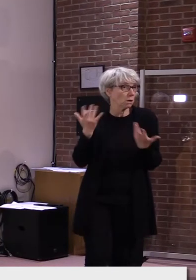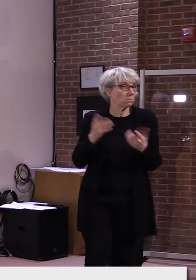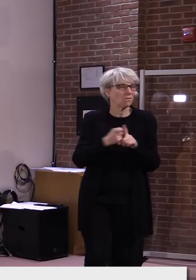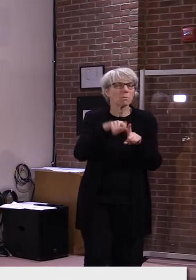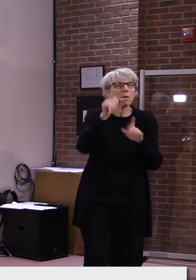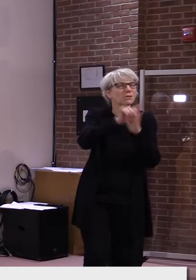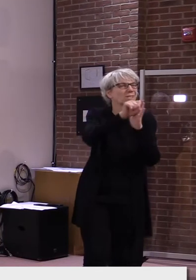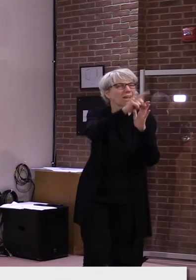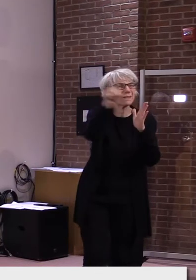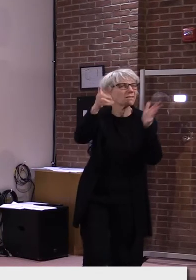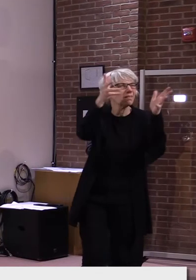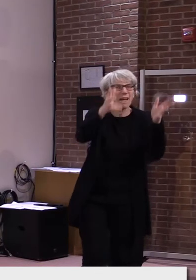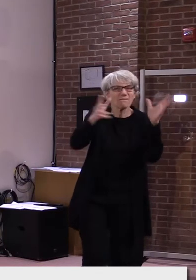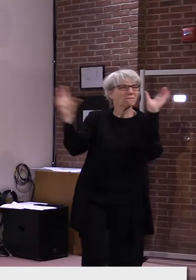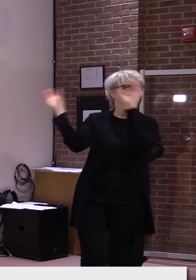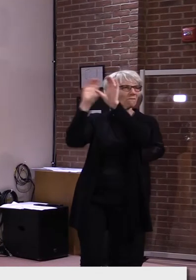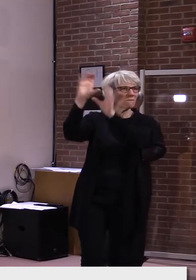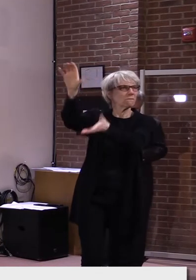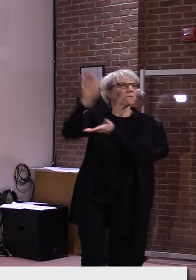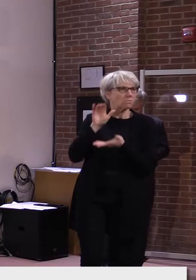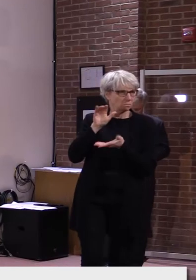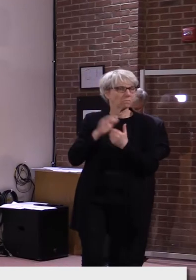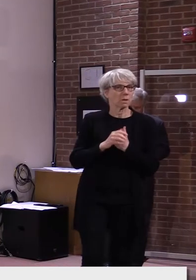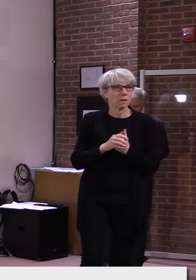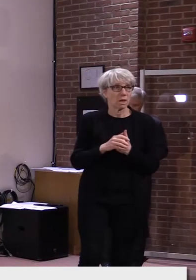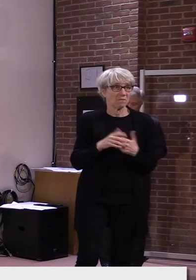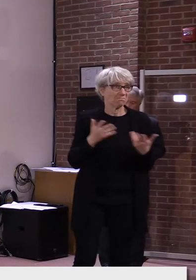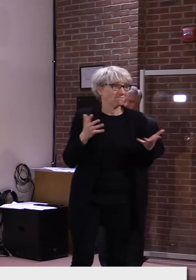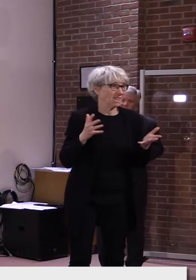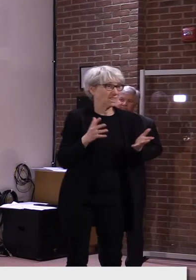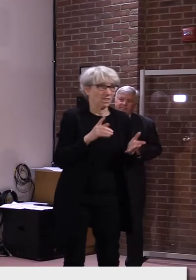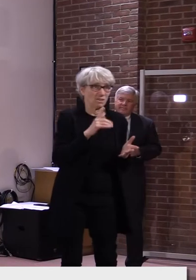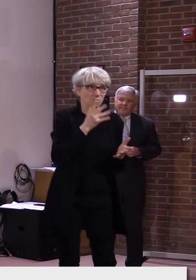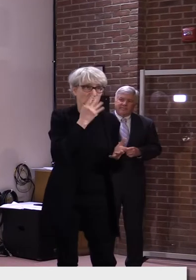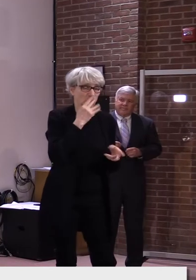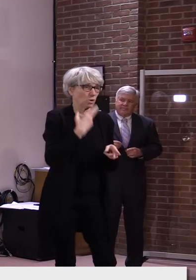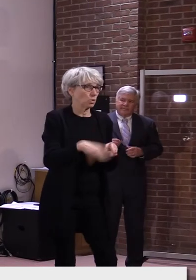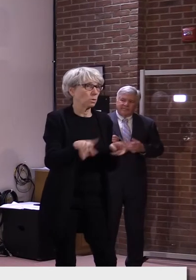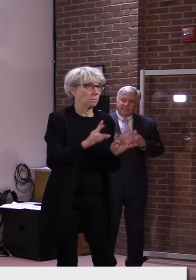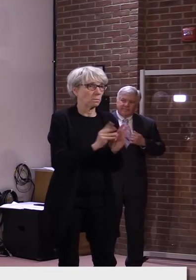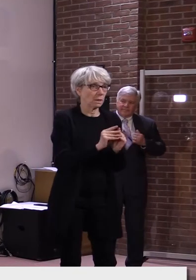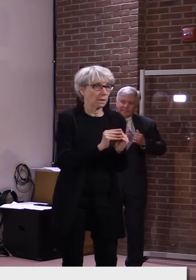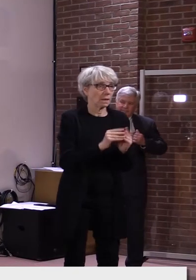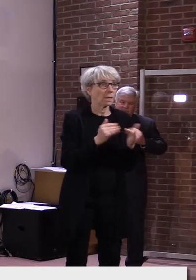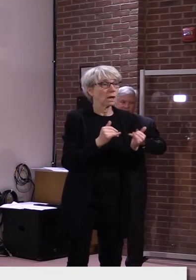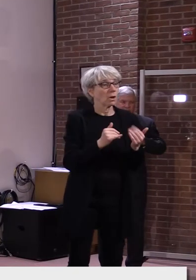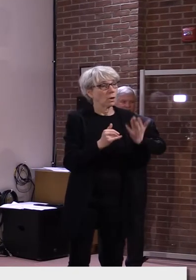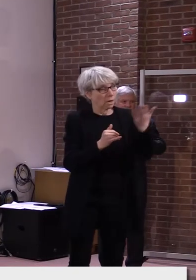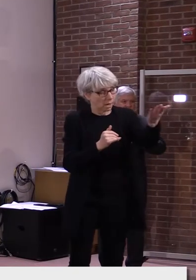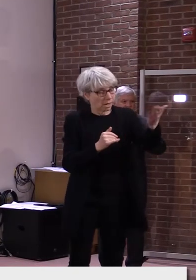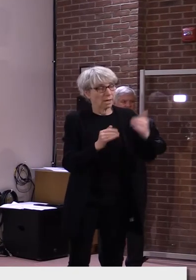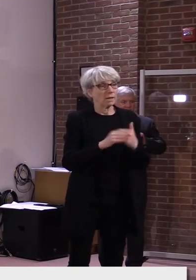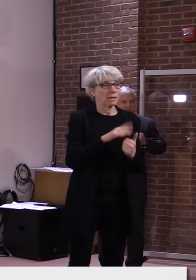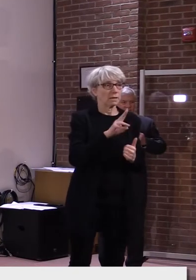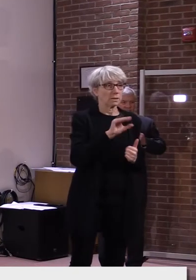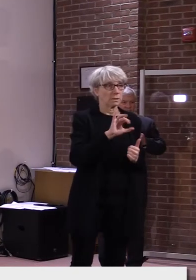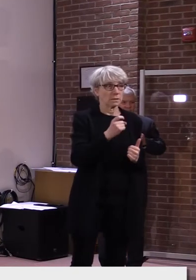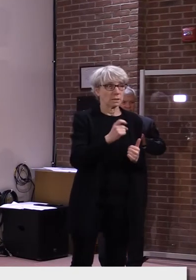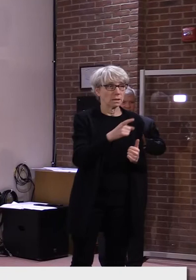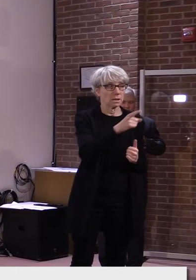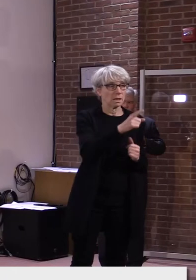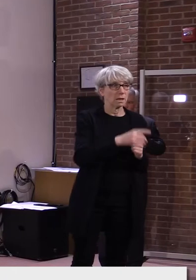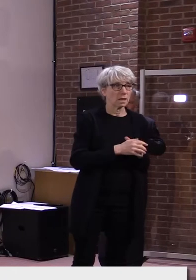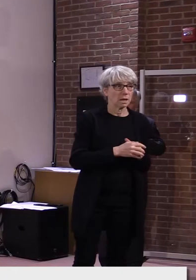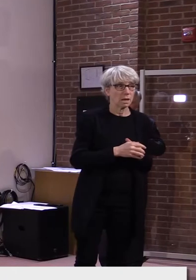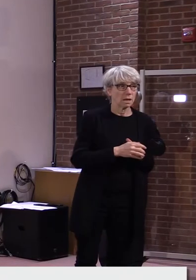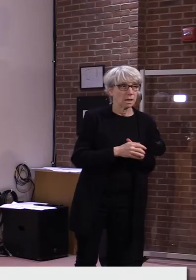many questions after either. Fairly short call. So with that, Calvin? Nothing on the